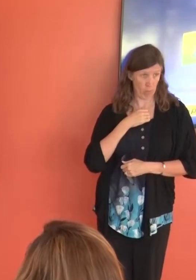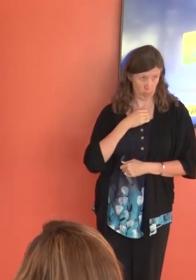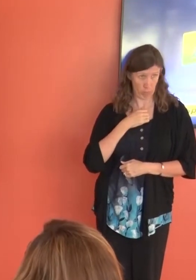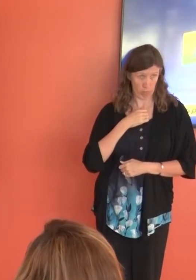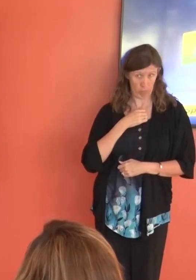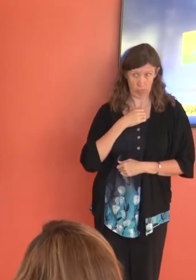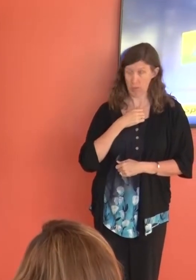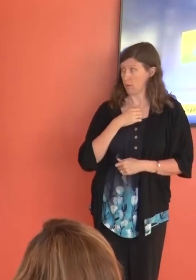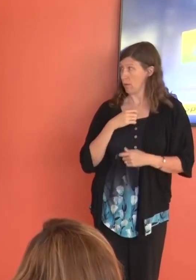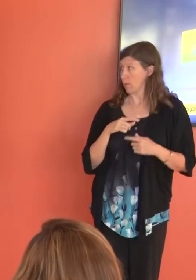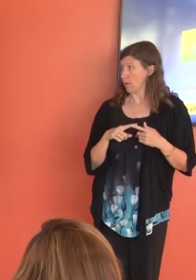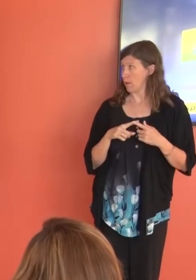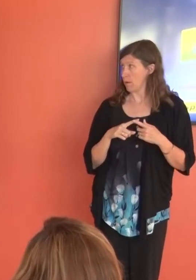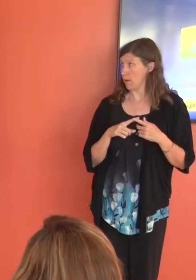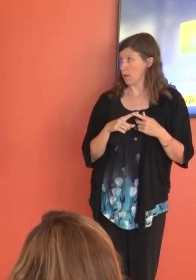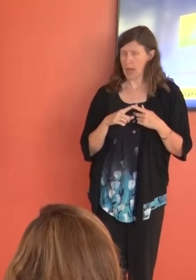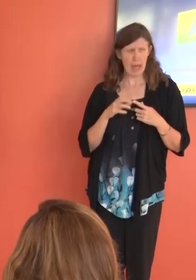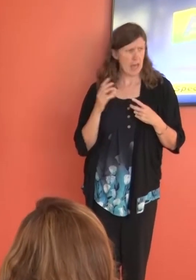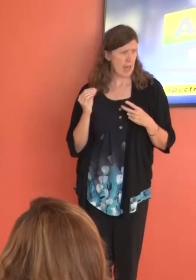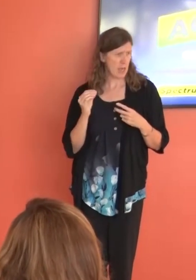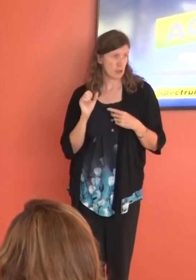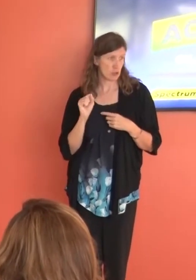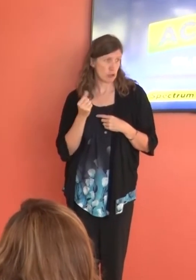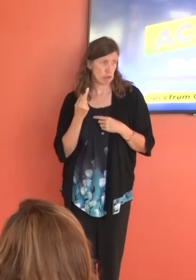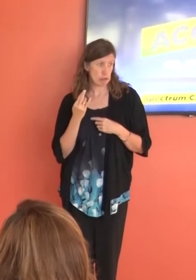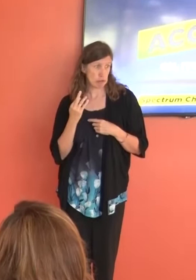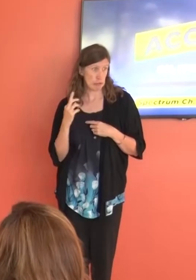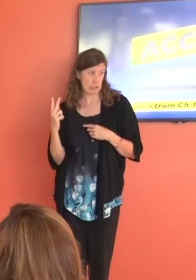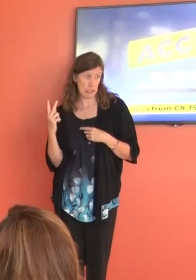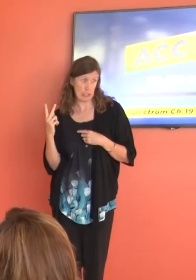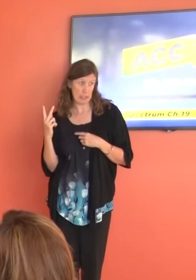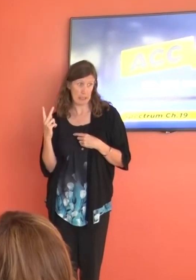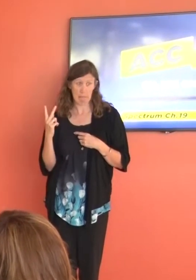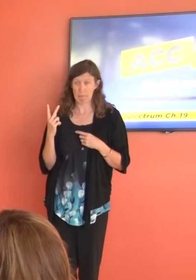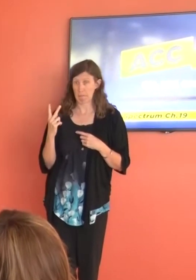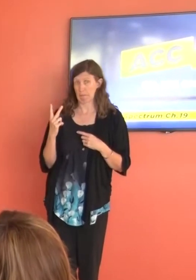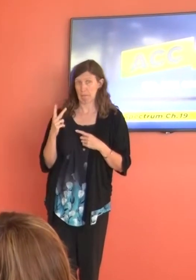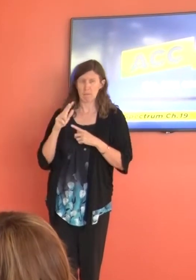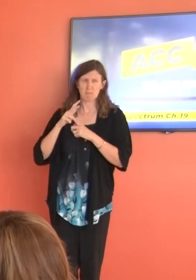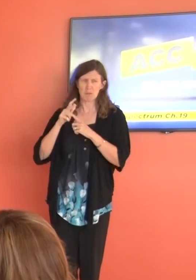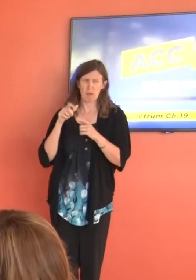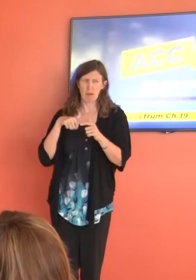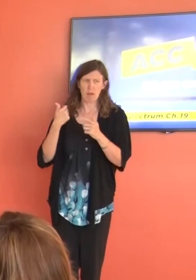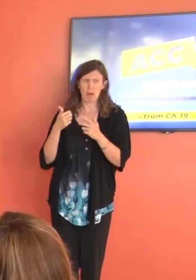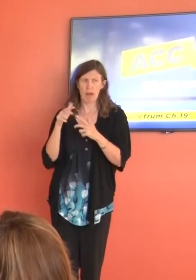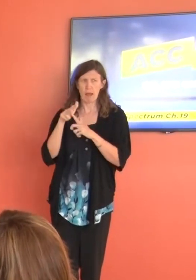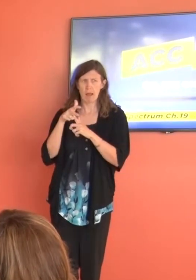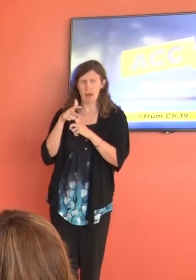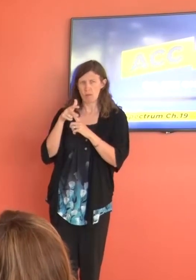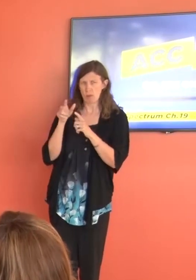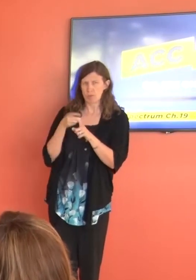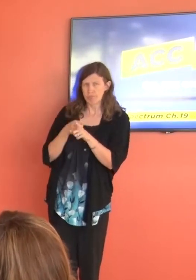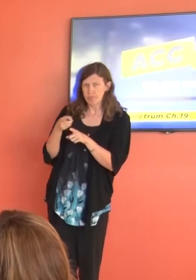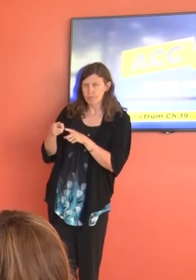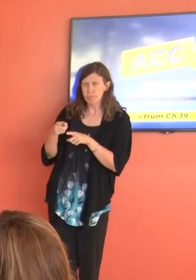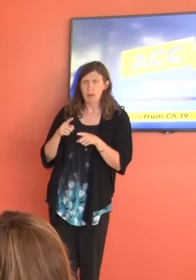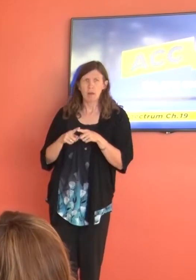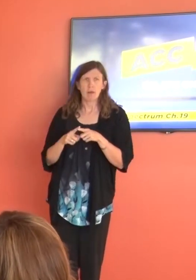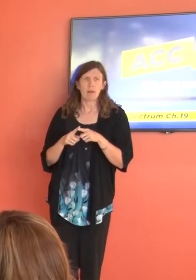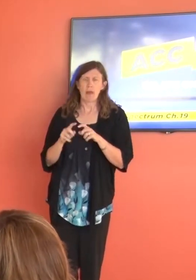and a Chinook helicopter pilot. She was incredible. That whole panel was just incredible. That is my favorite thing to